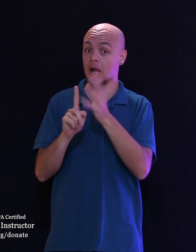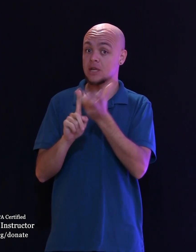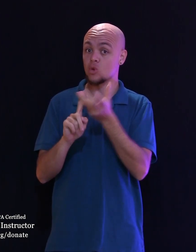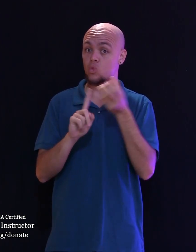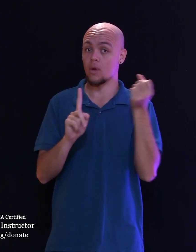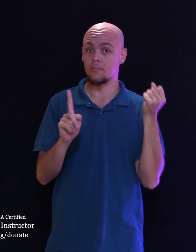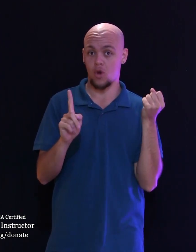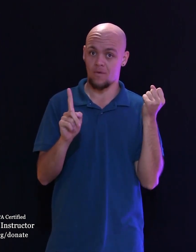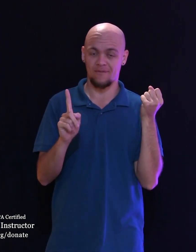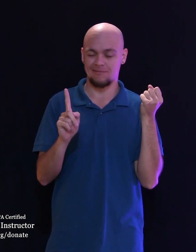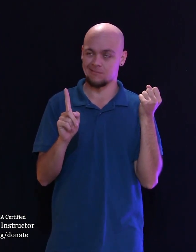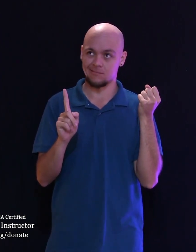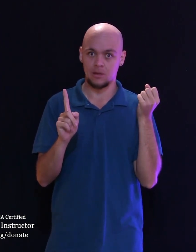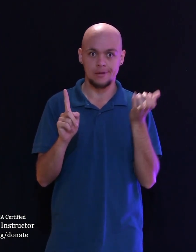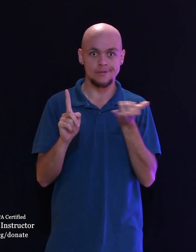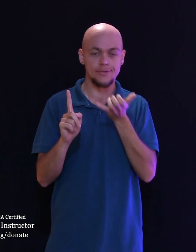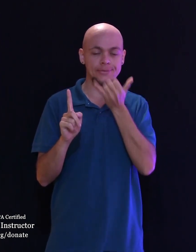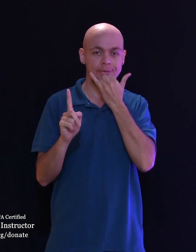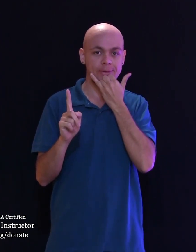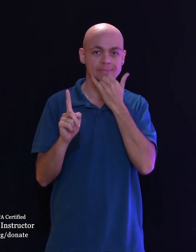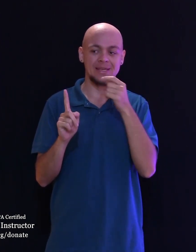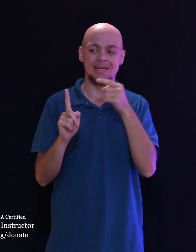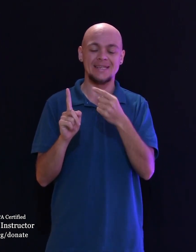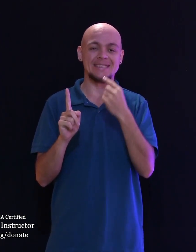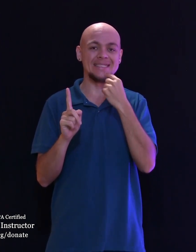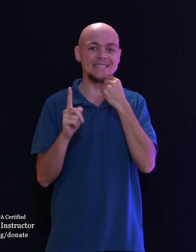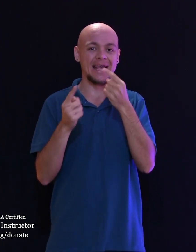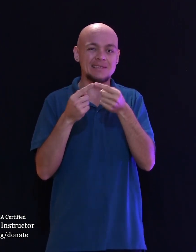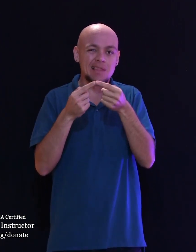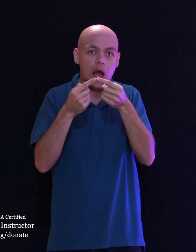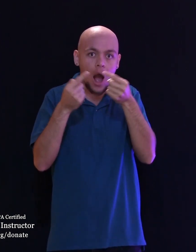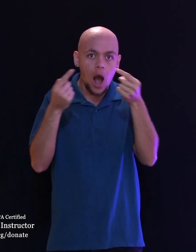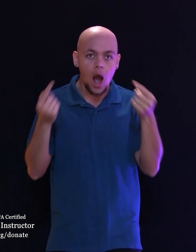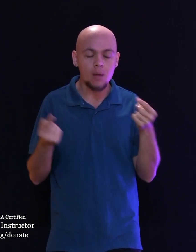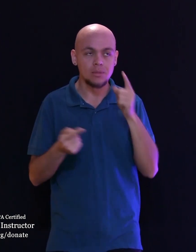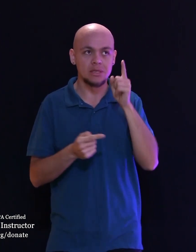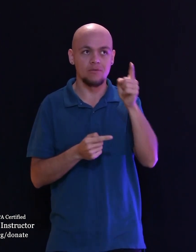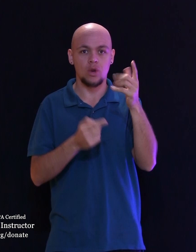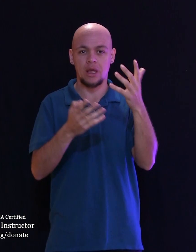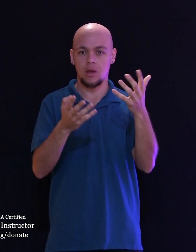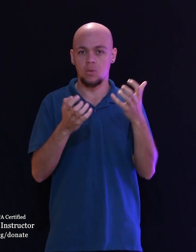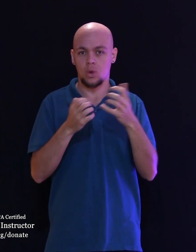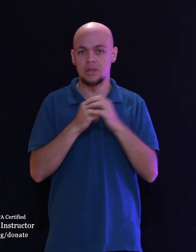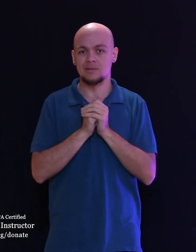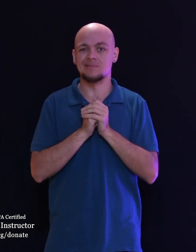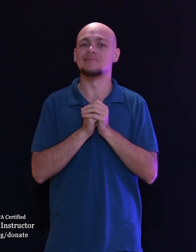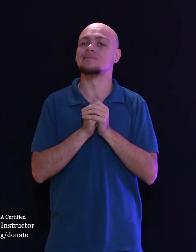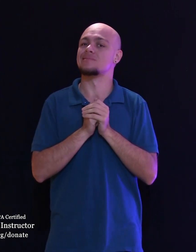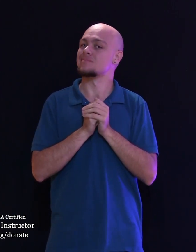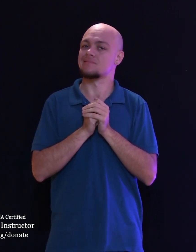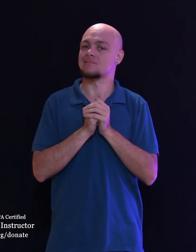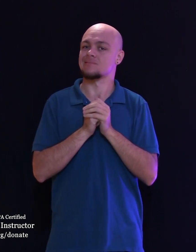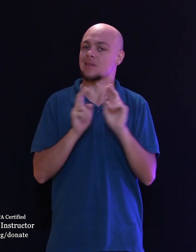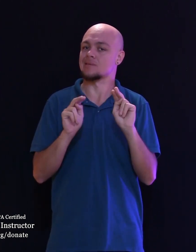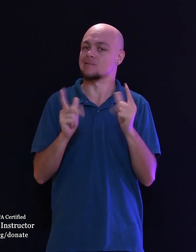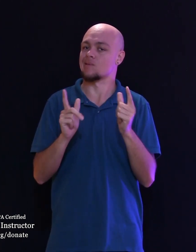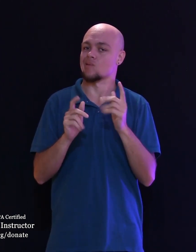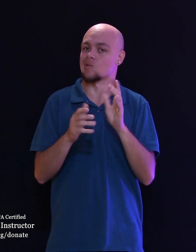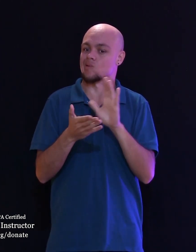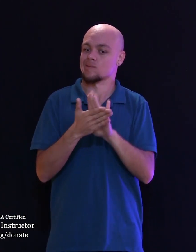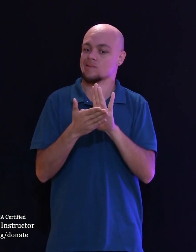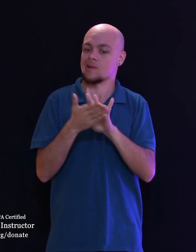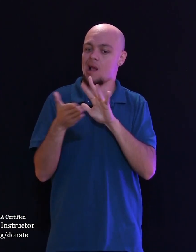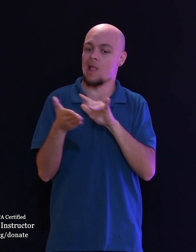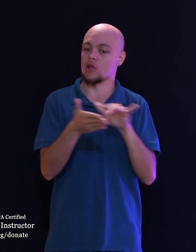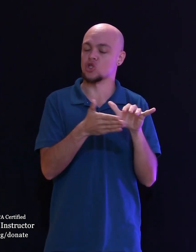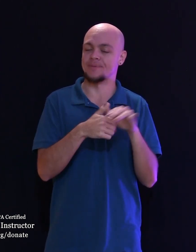context. And it's like, whoops. It says exactly the opposite of what this guy wants. And I'm like going, that's not good scholarship.